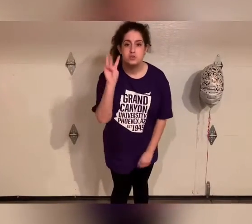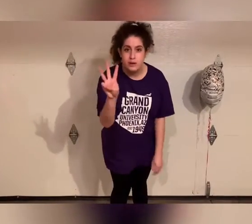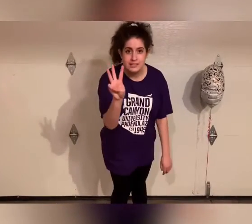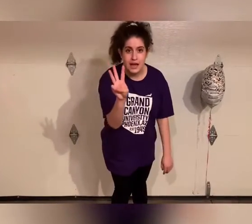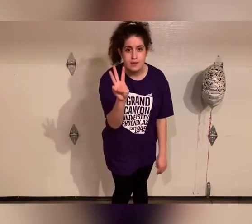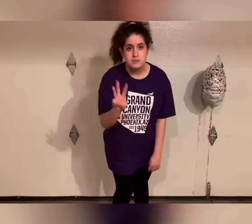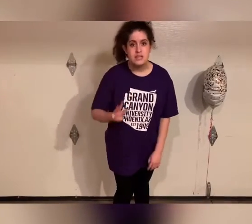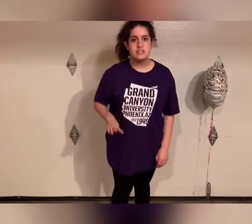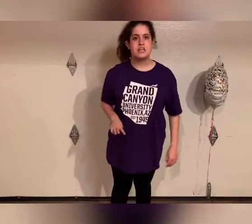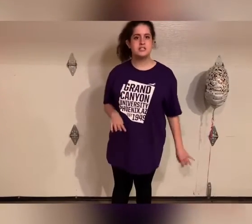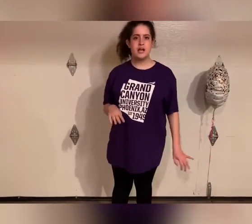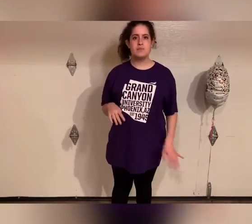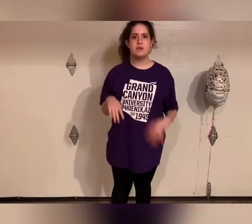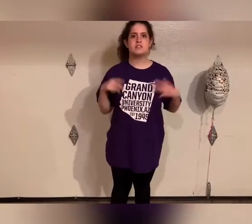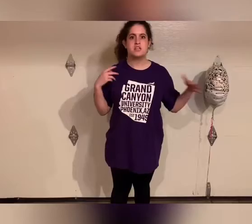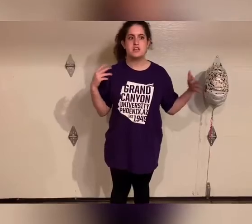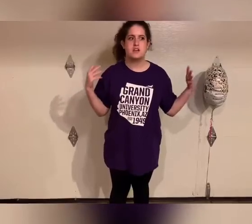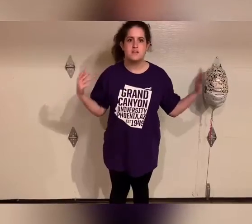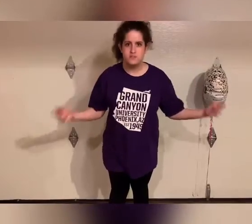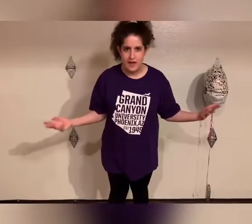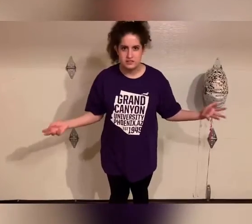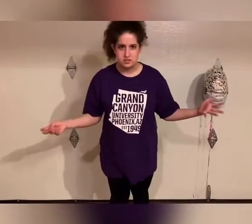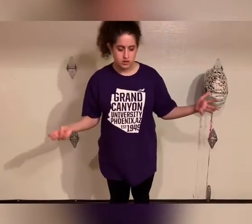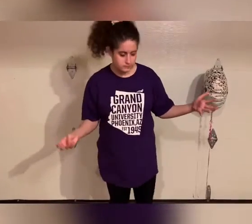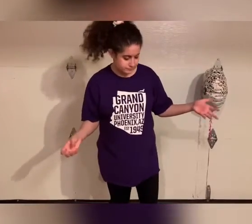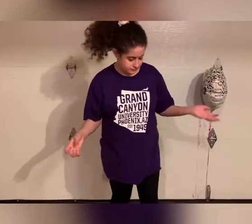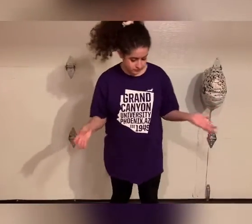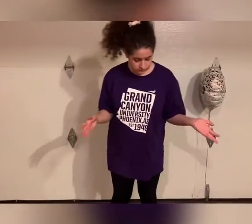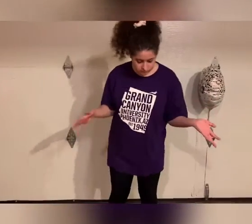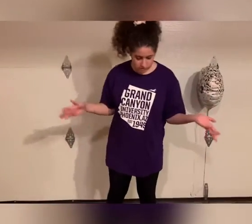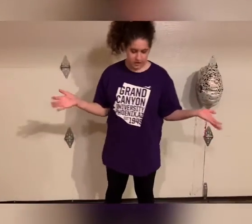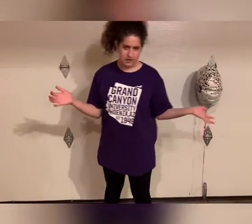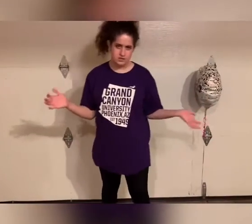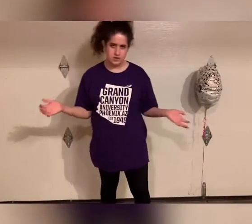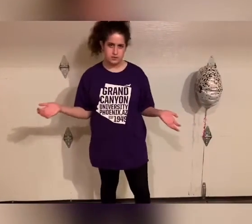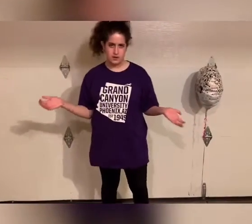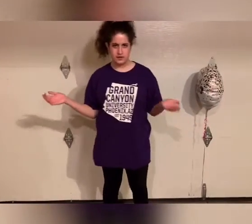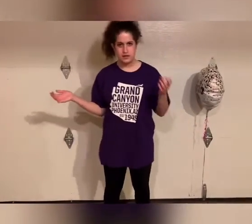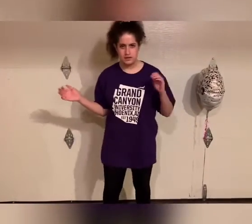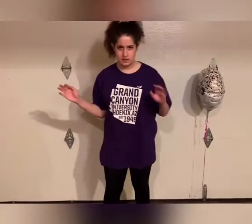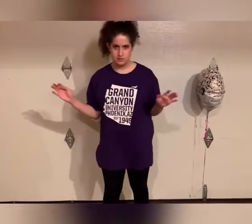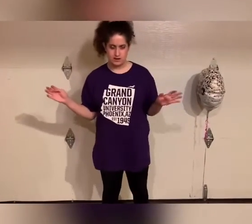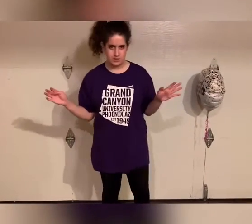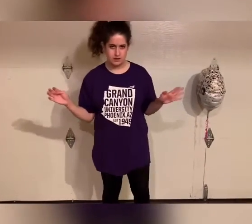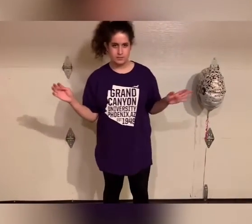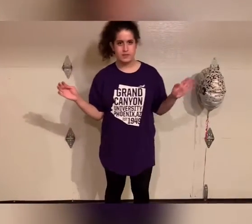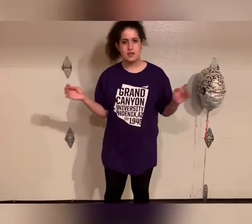three times, and each time it's gonna get faster. Okay, so everybody get ready.